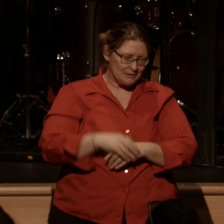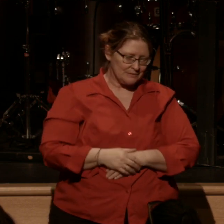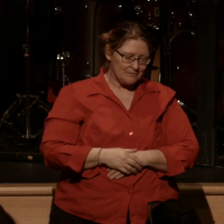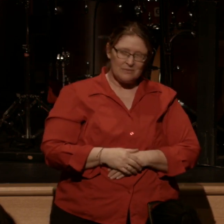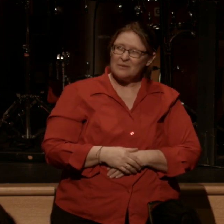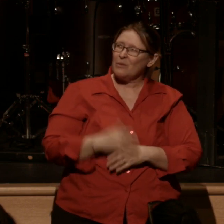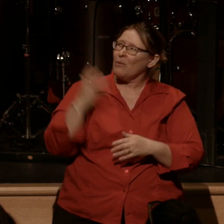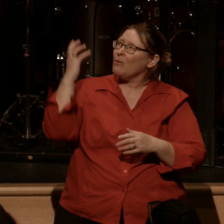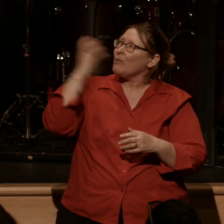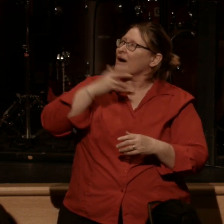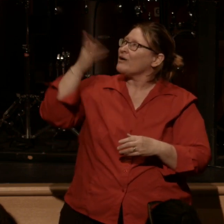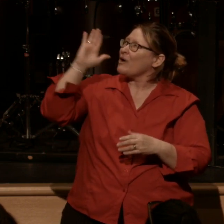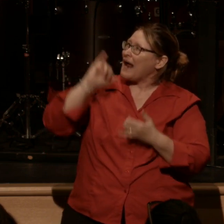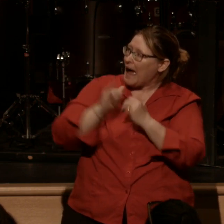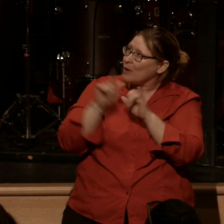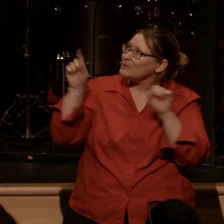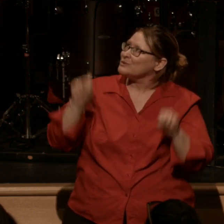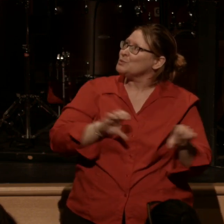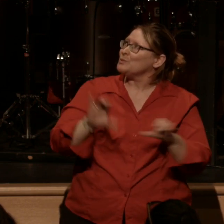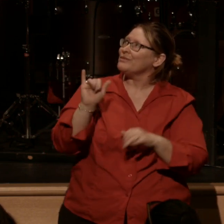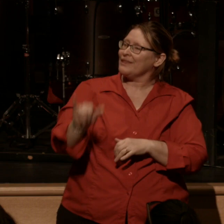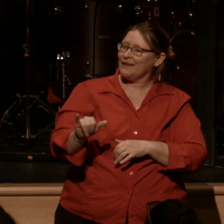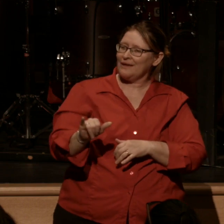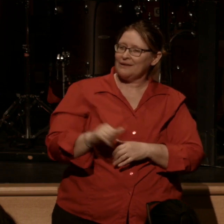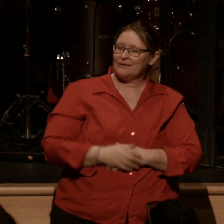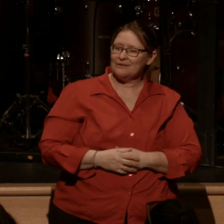God, how are you going to do that?